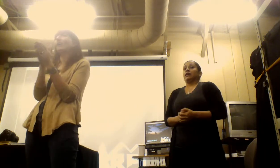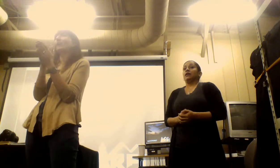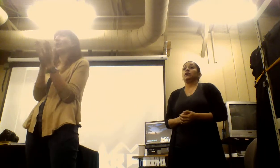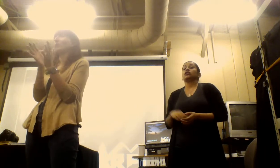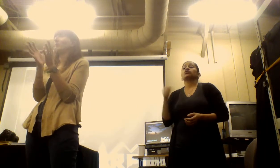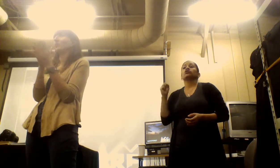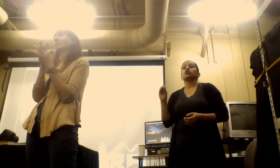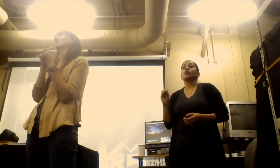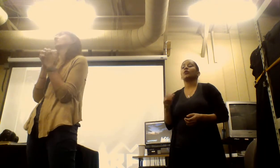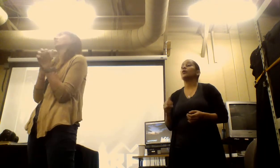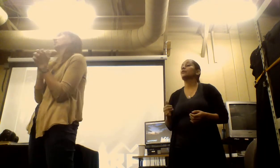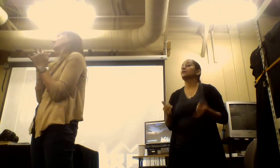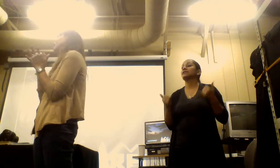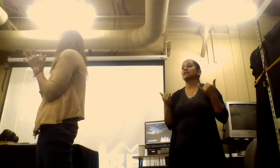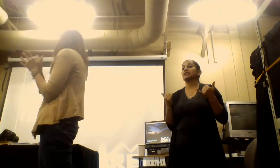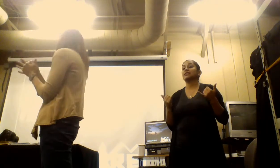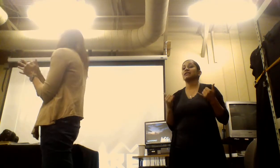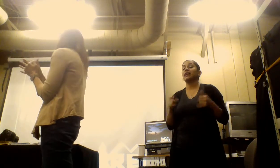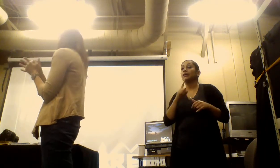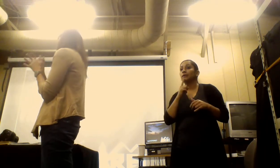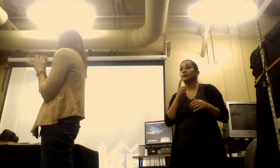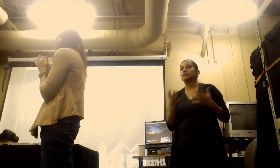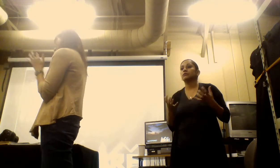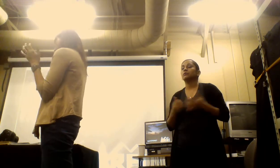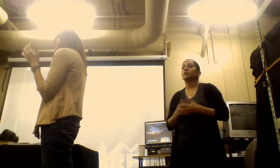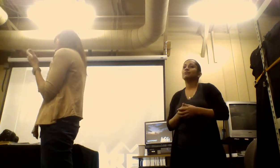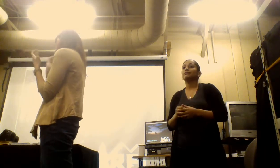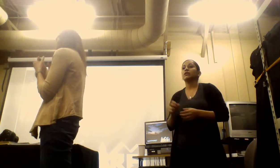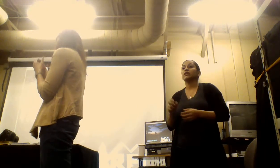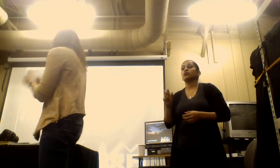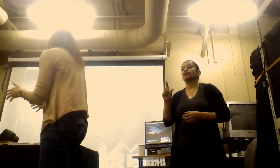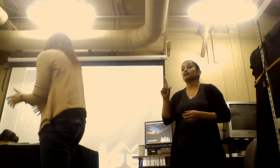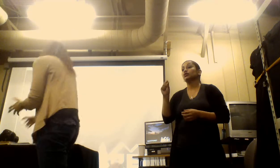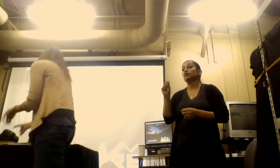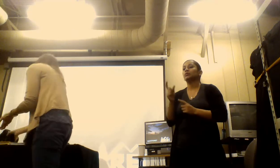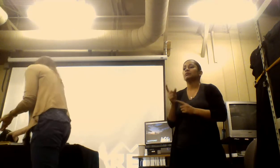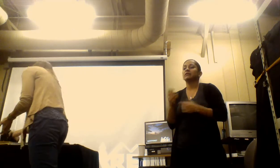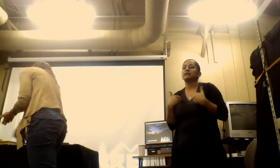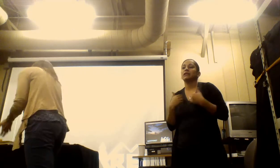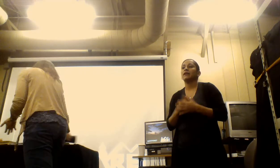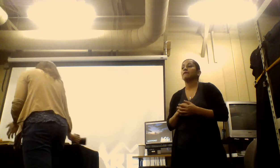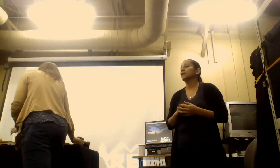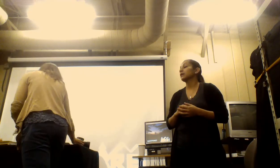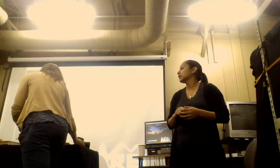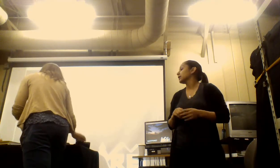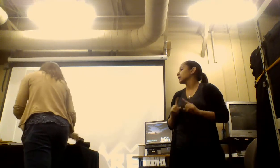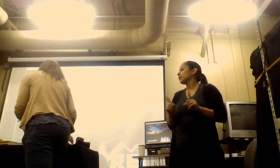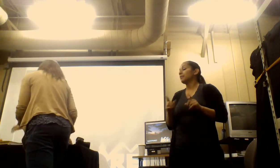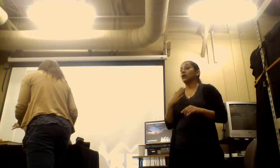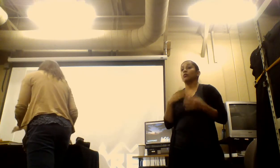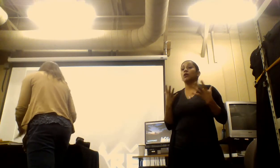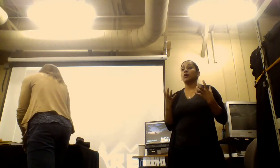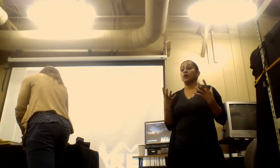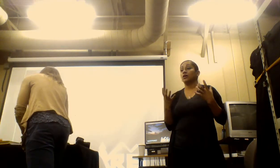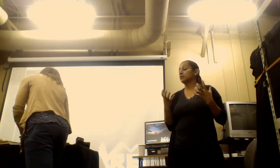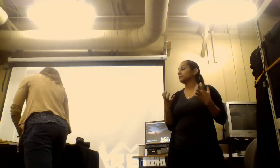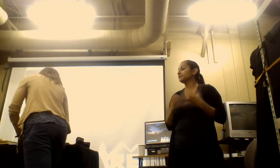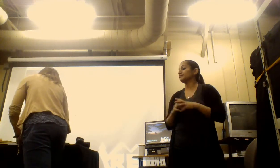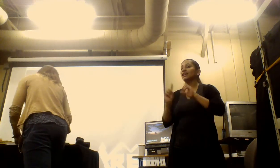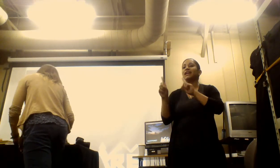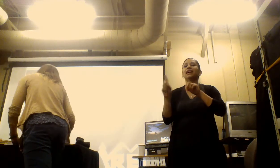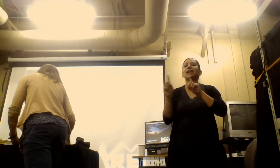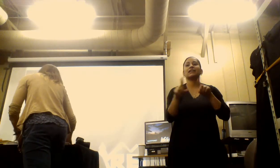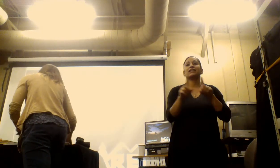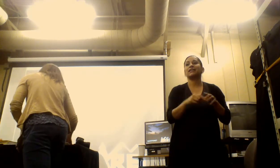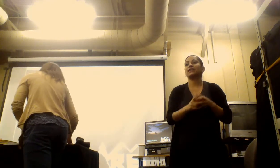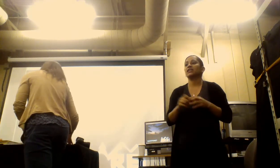now we only have 20 minutes, but I want to answer questions, and I want to show you more too. There's